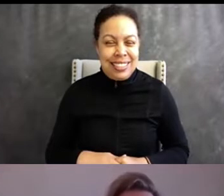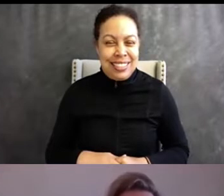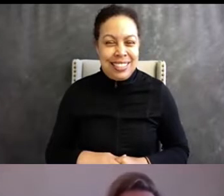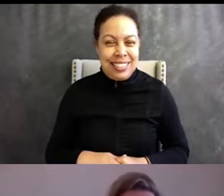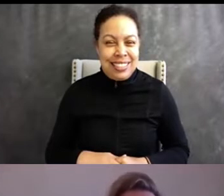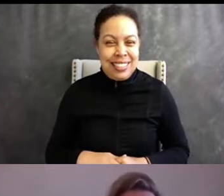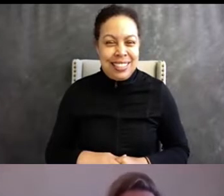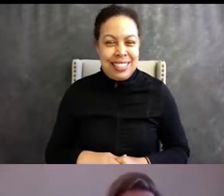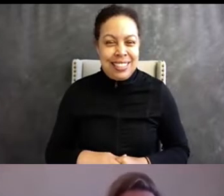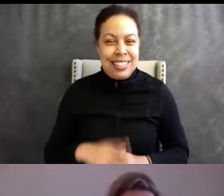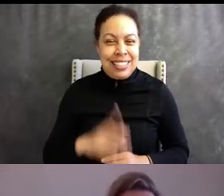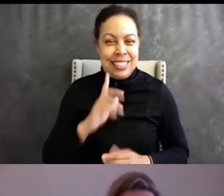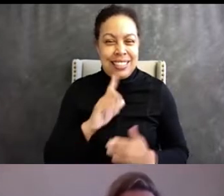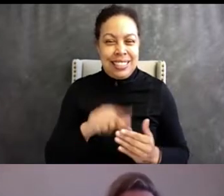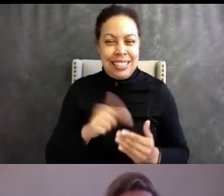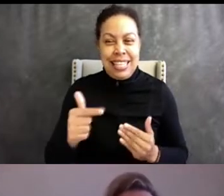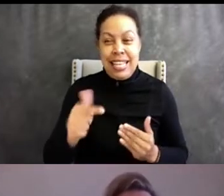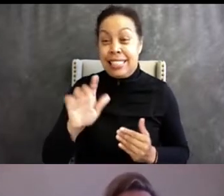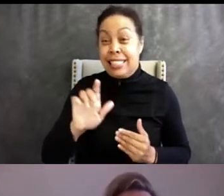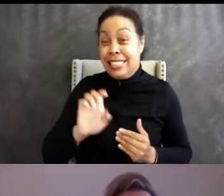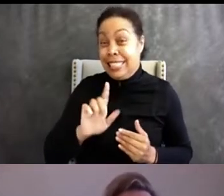We'll pass it off to Lee.